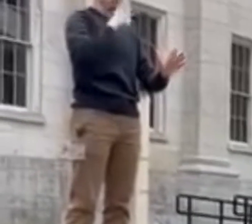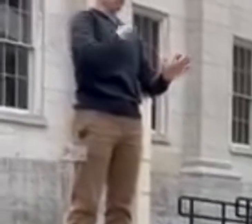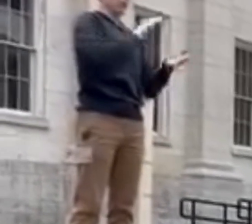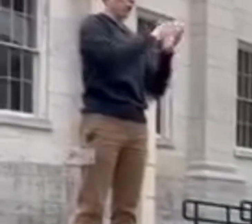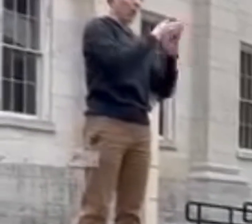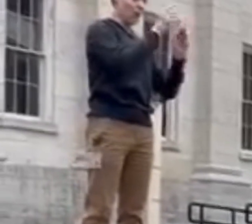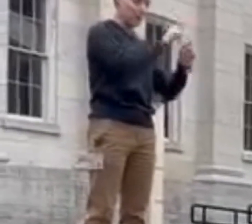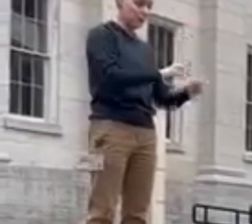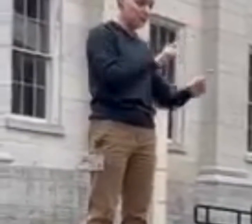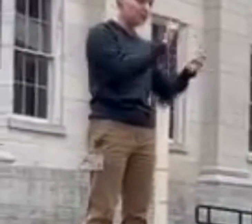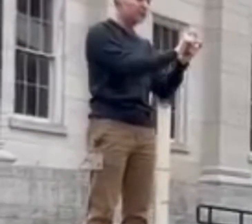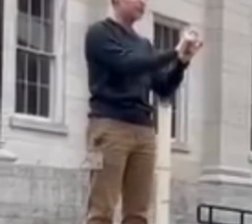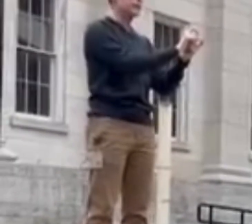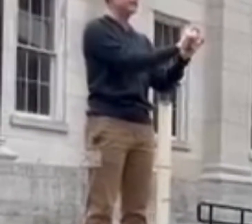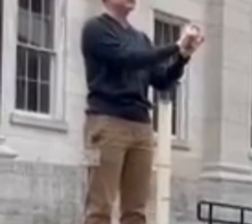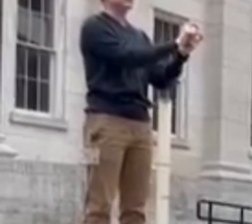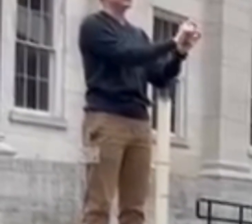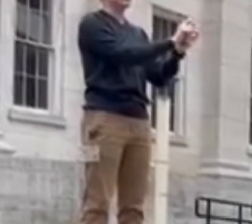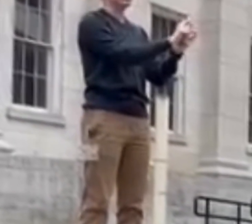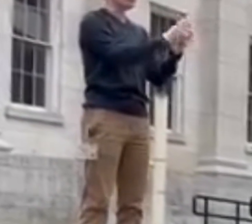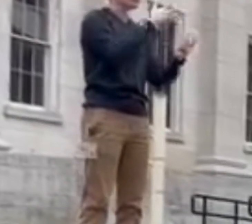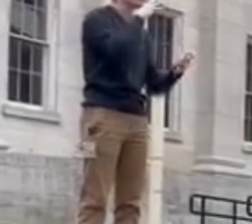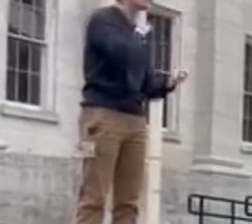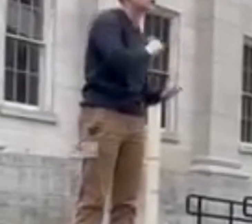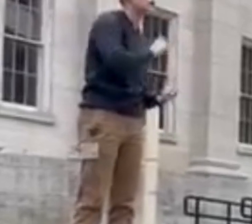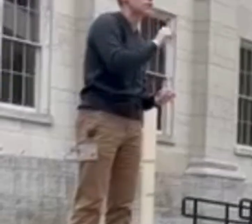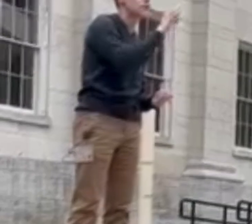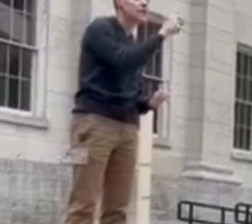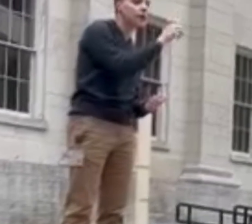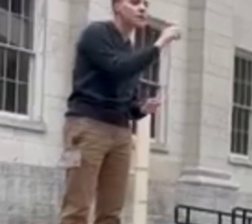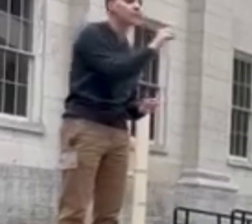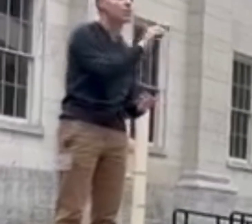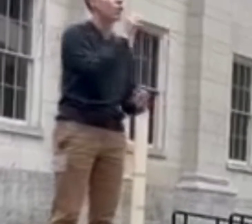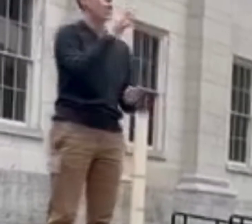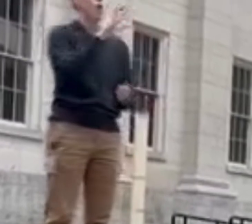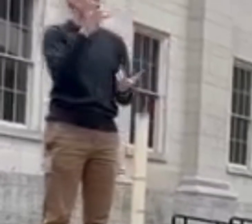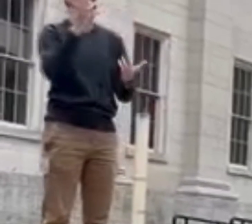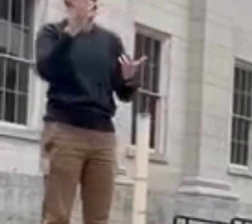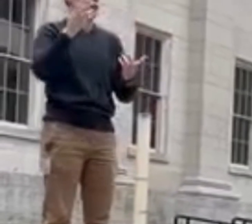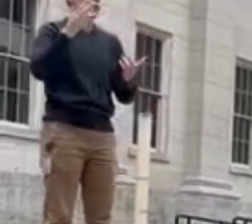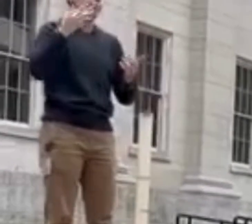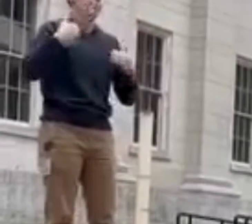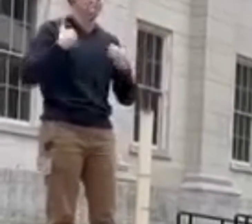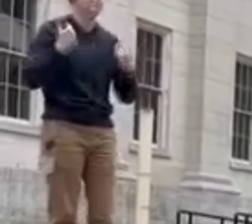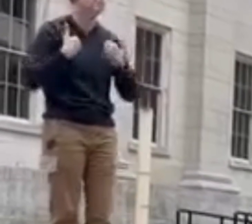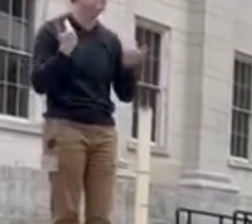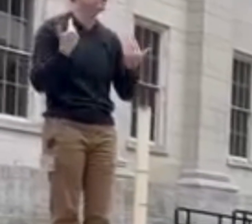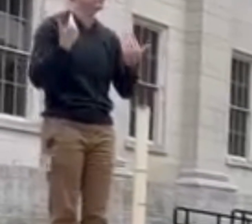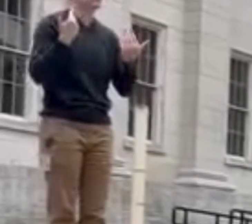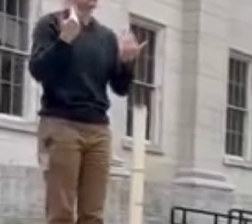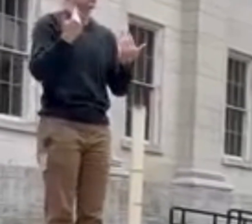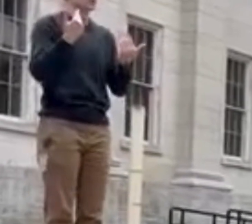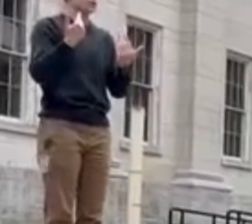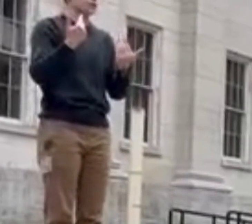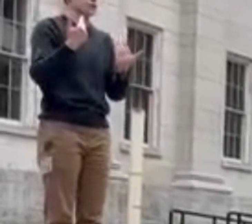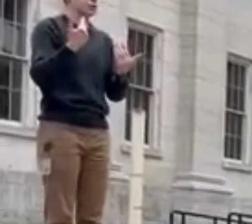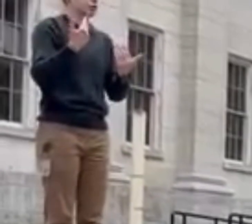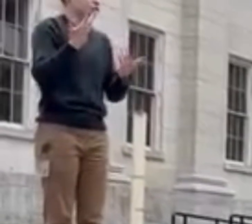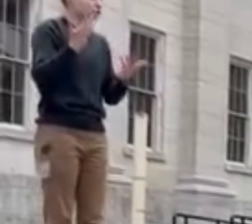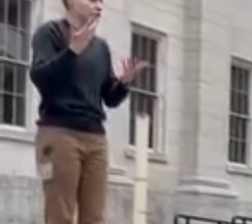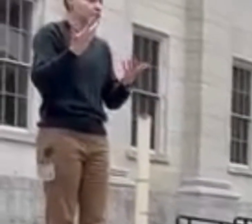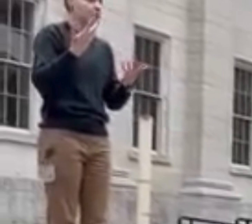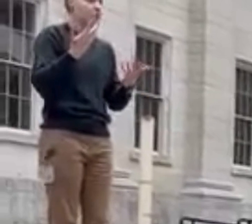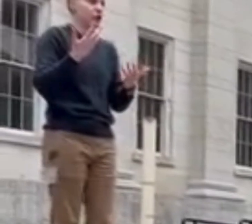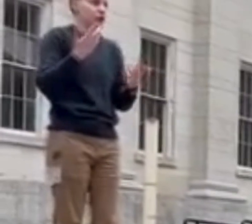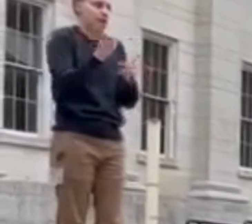targeted, whether you're 90 years old out there or out somewhere, whether you're, just coming